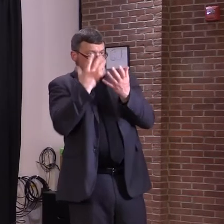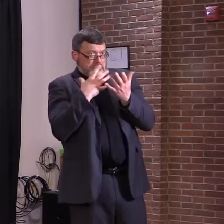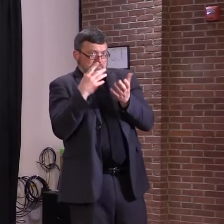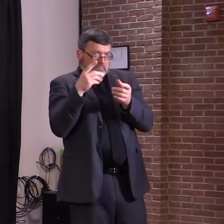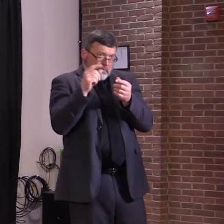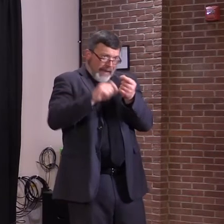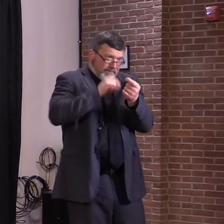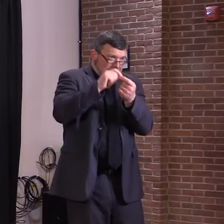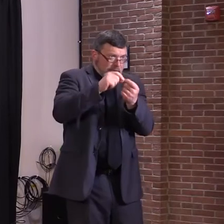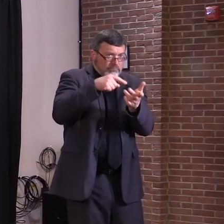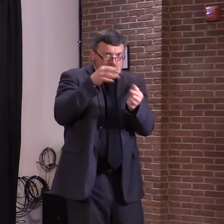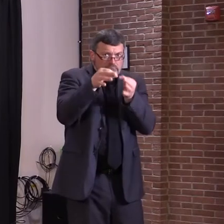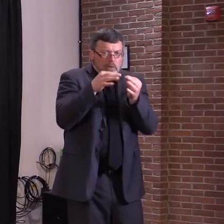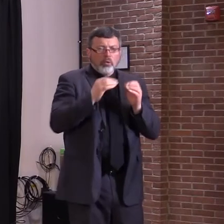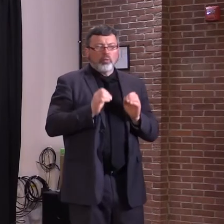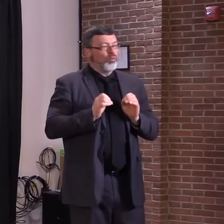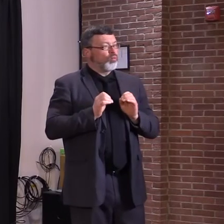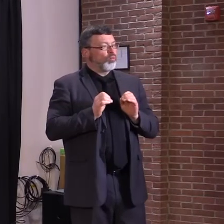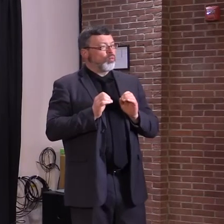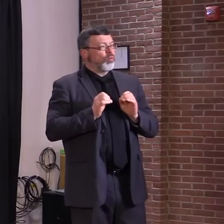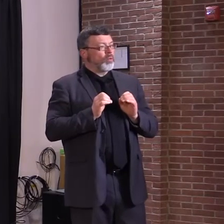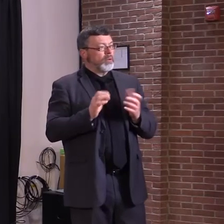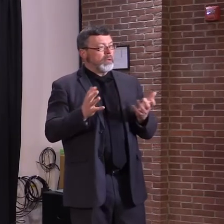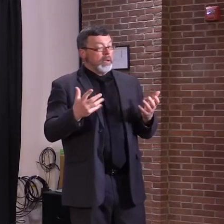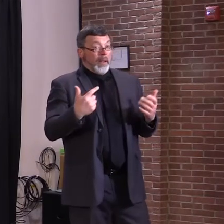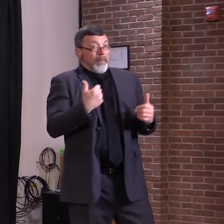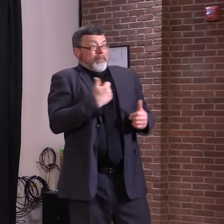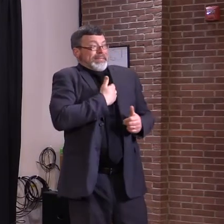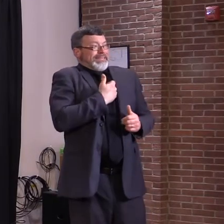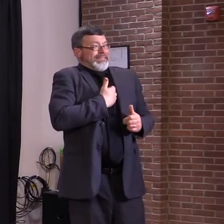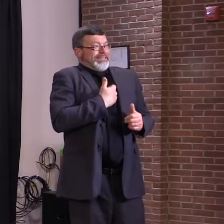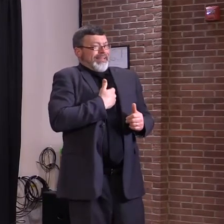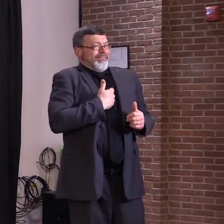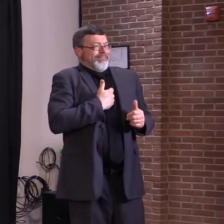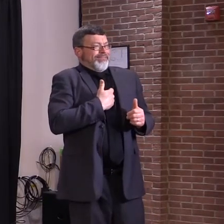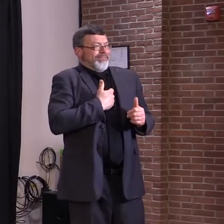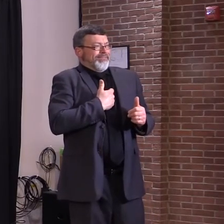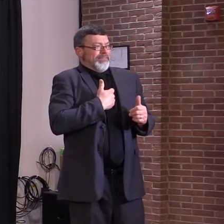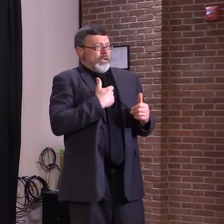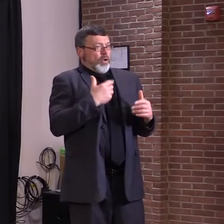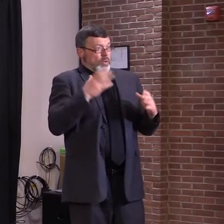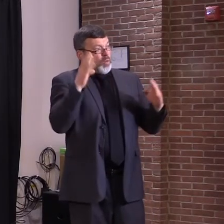until such time, I guess I'm not going to be too concerned about that.